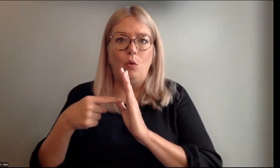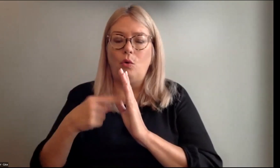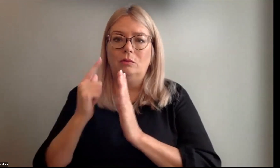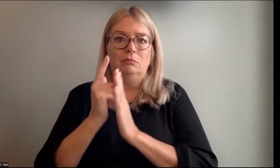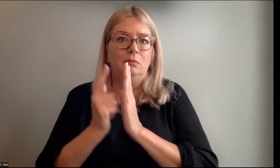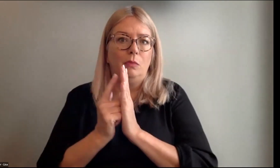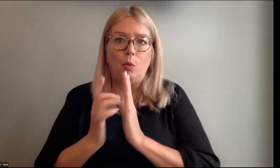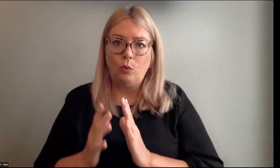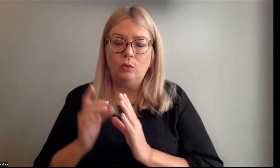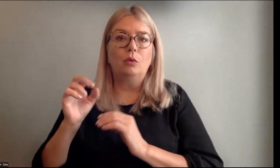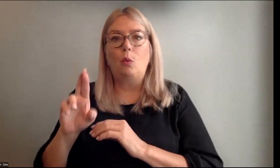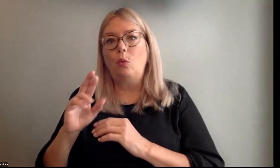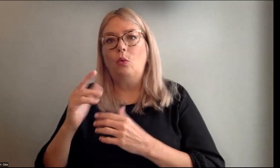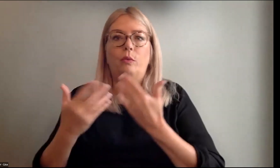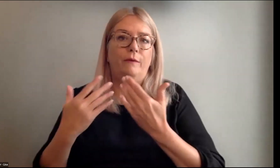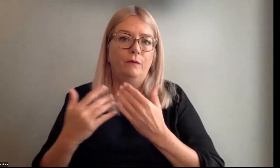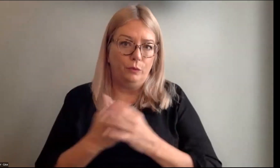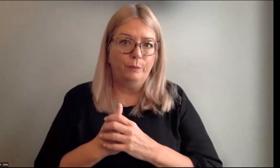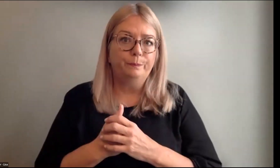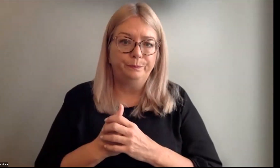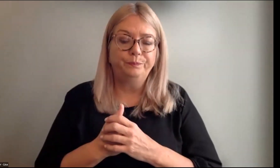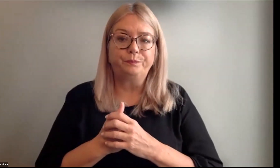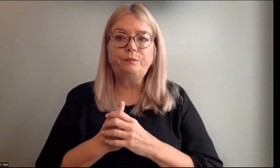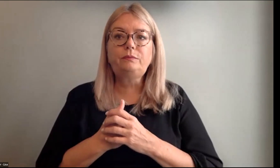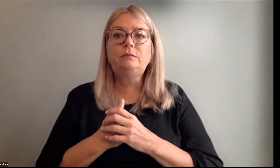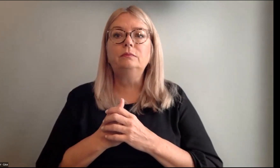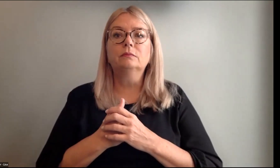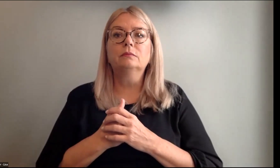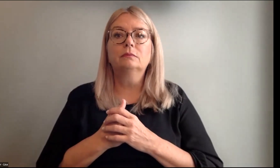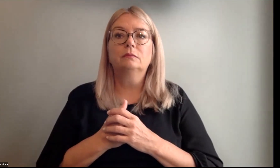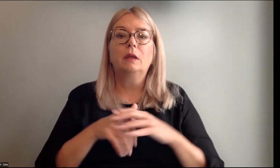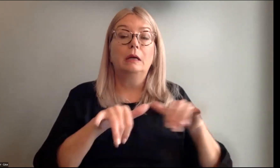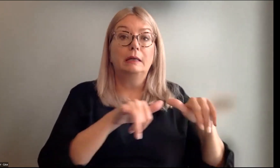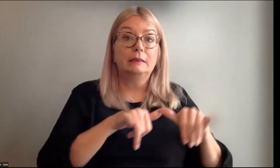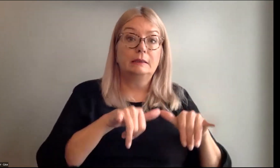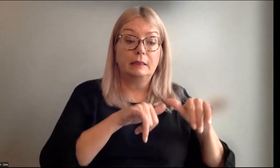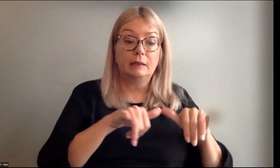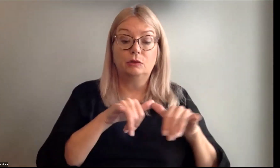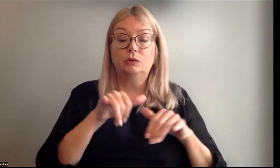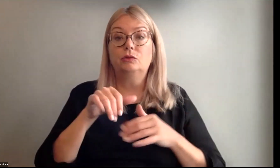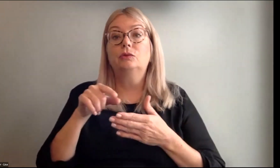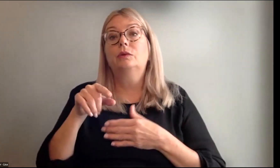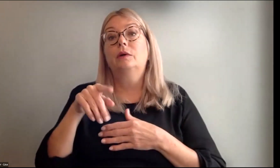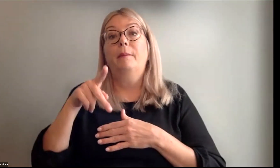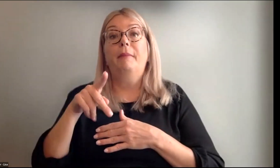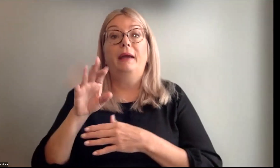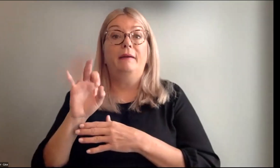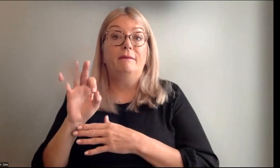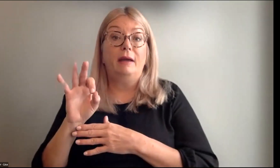to lift up the connection between this standard and paid family and medical leave, where we are going to